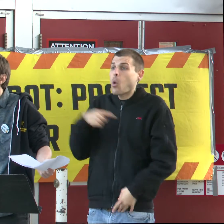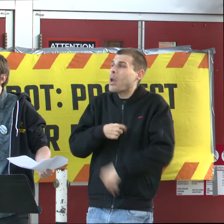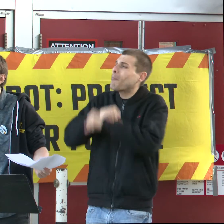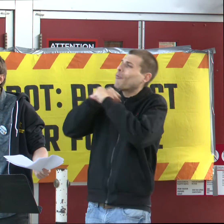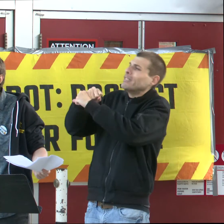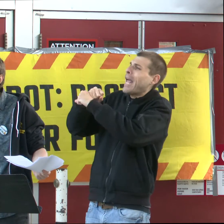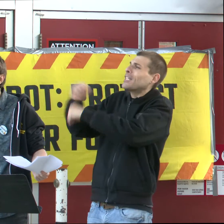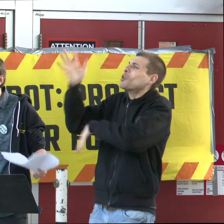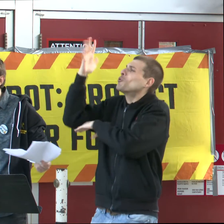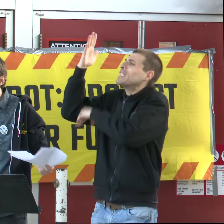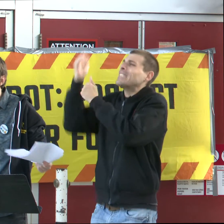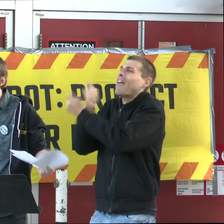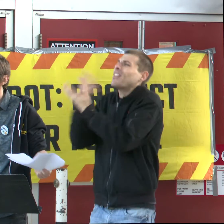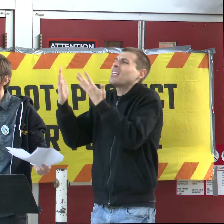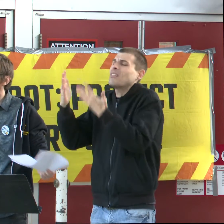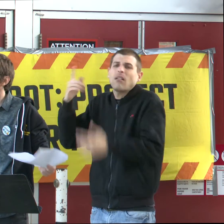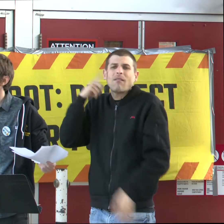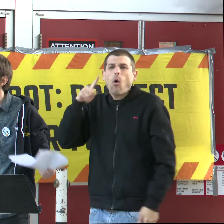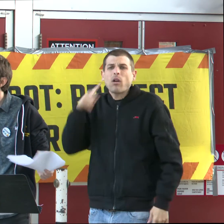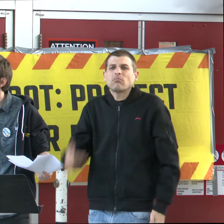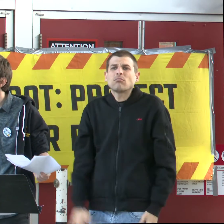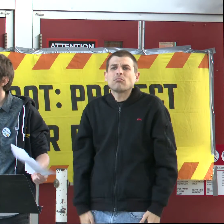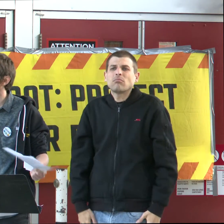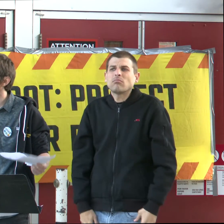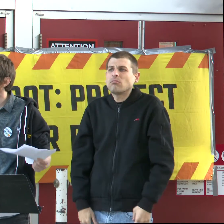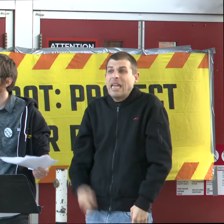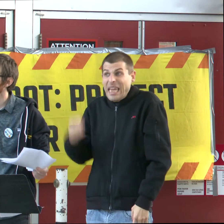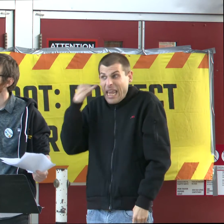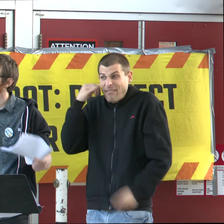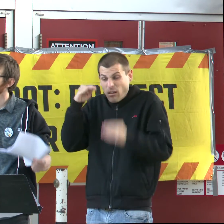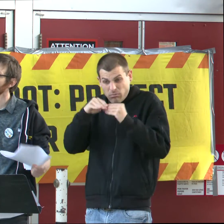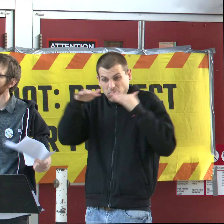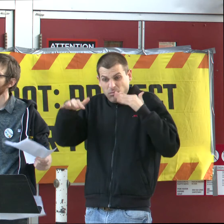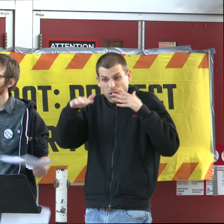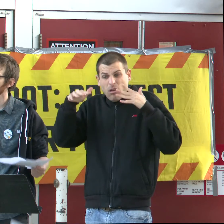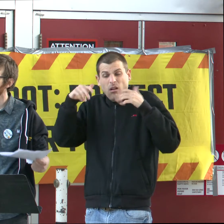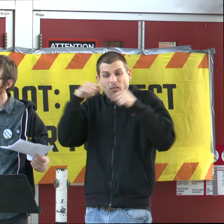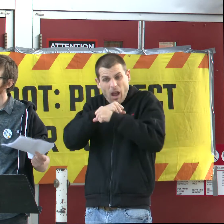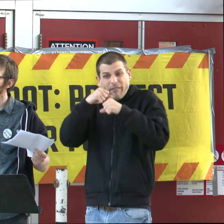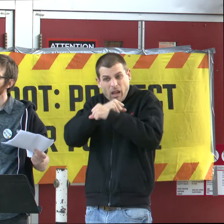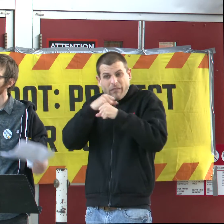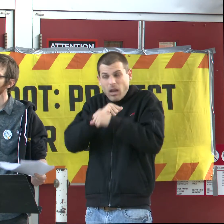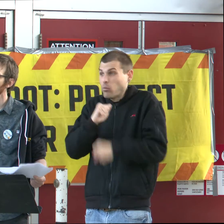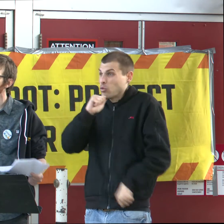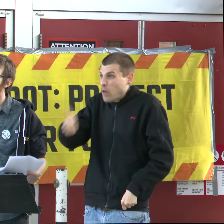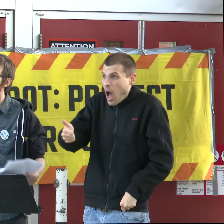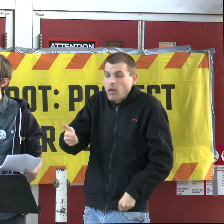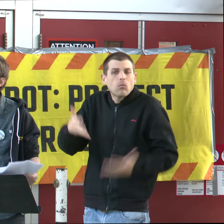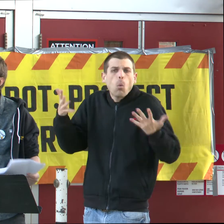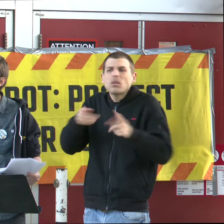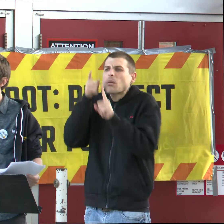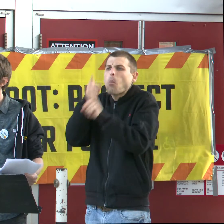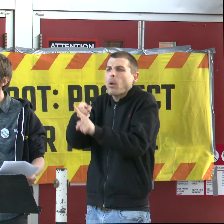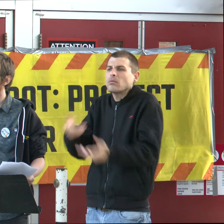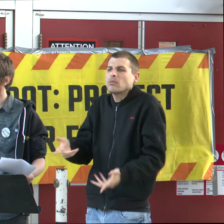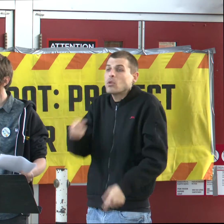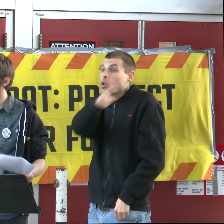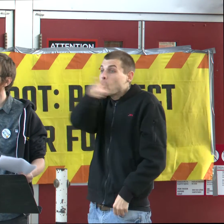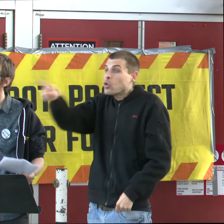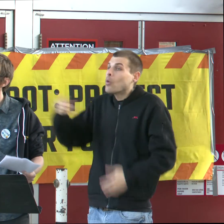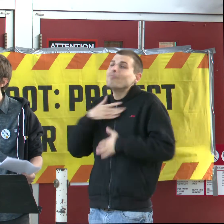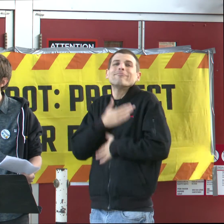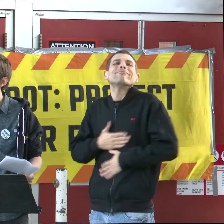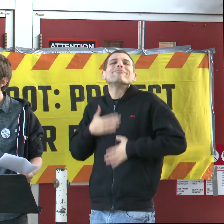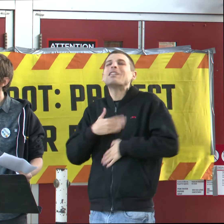are we doing here? This is an existential moment, and I'm asking you to deeply reflect on how much you appreciate those cherry blossoms and